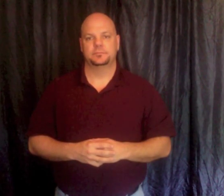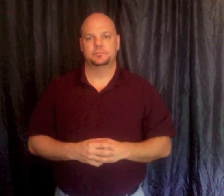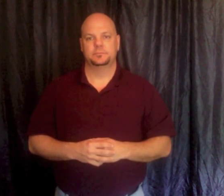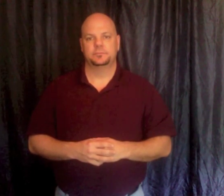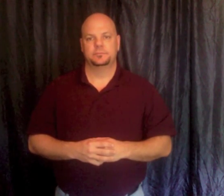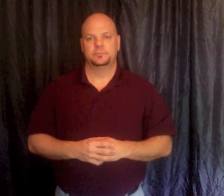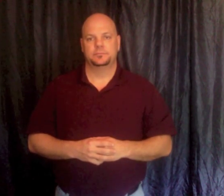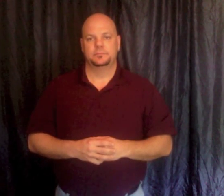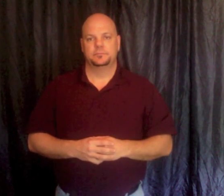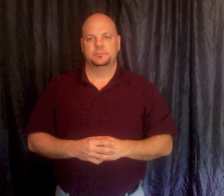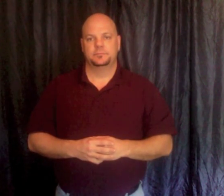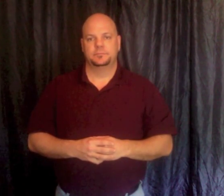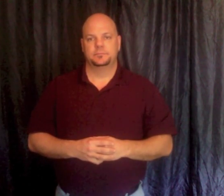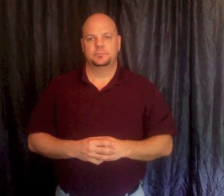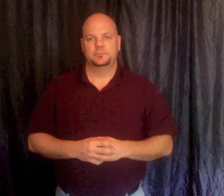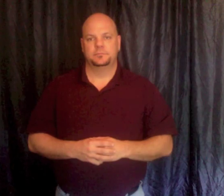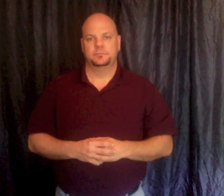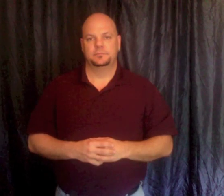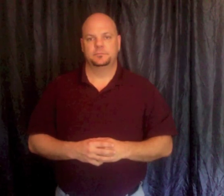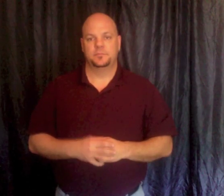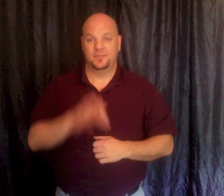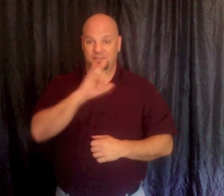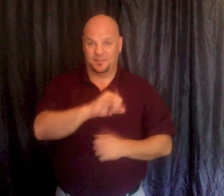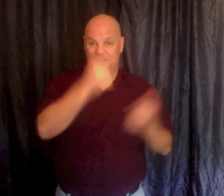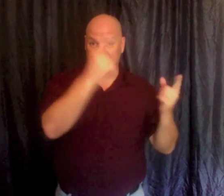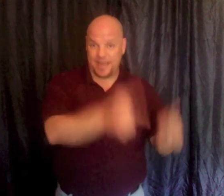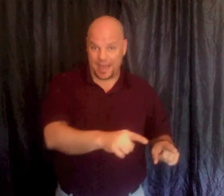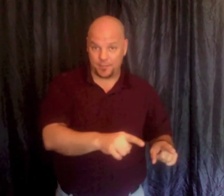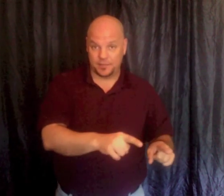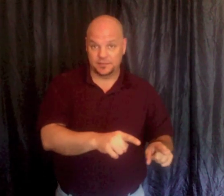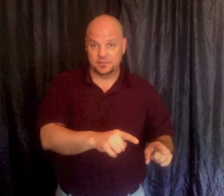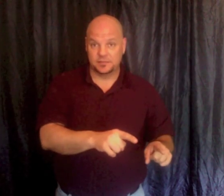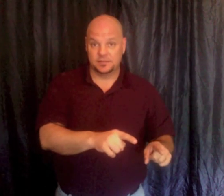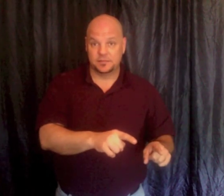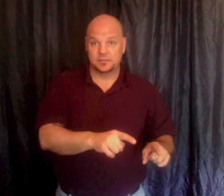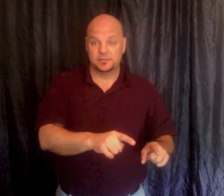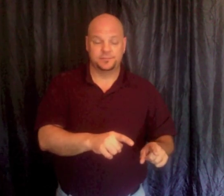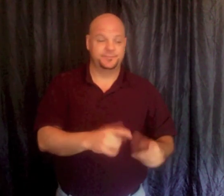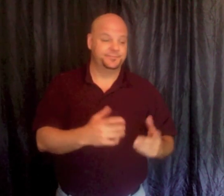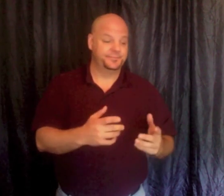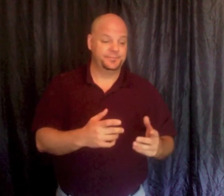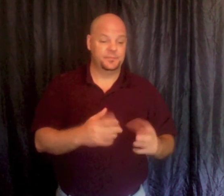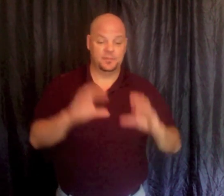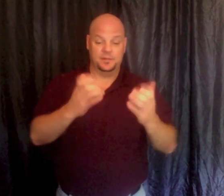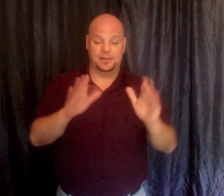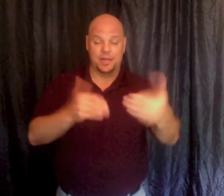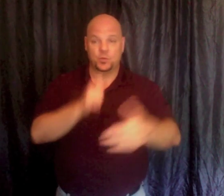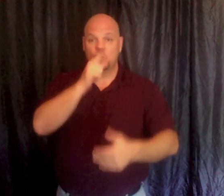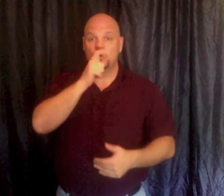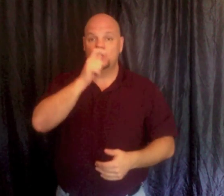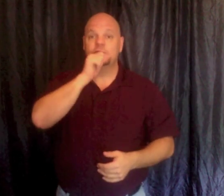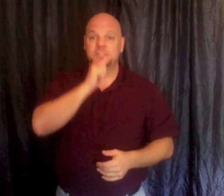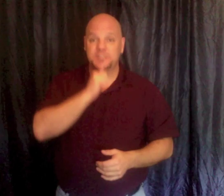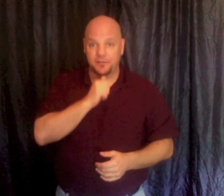And if you do that, the person is going to be lost within a standard or a boundary.